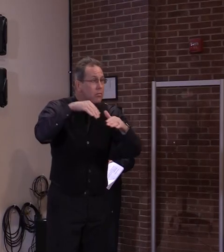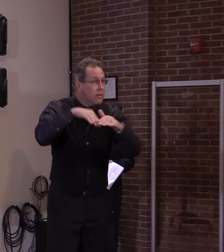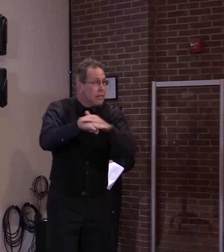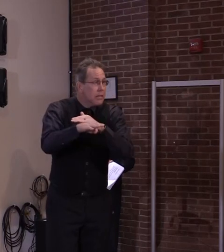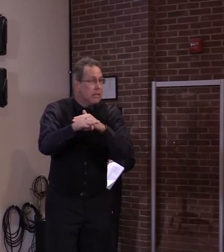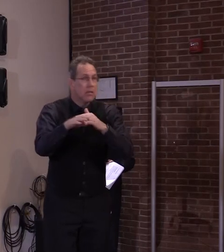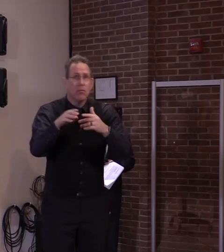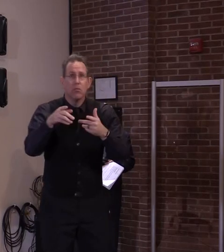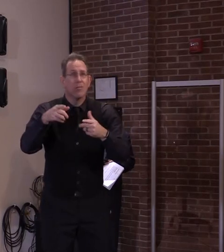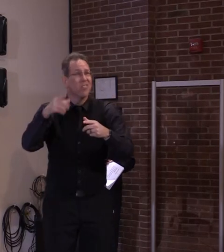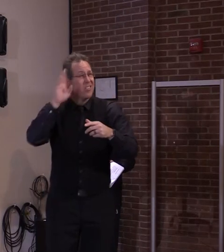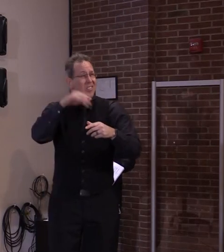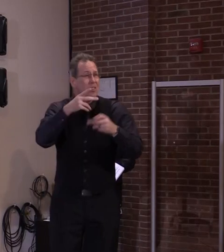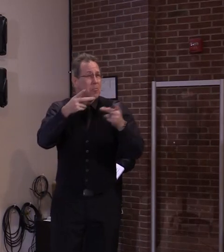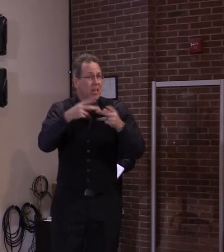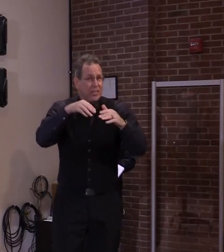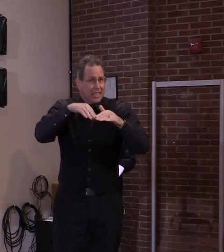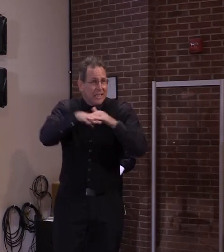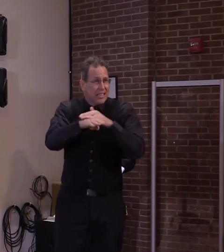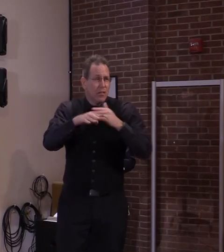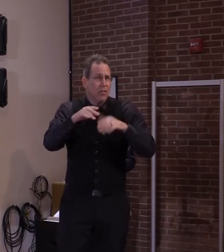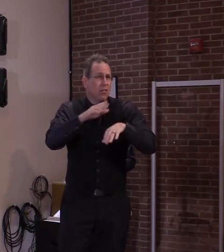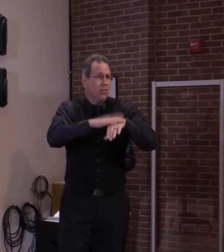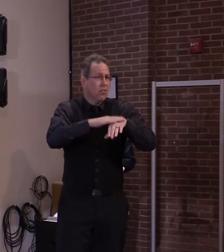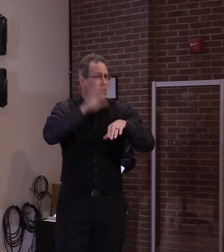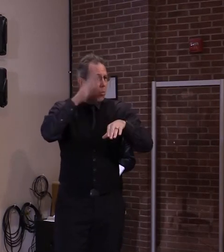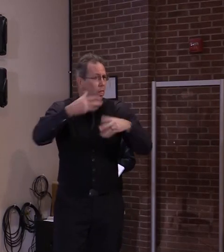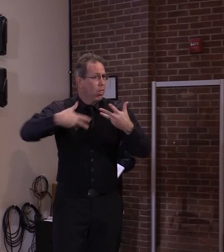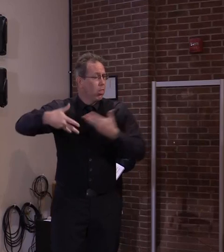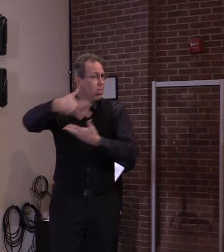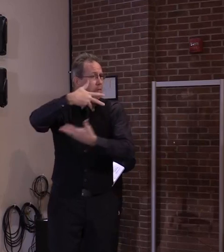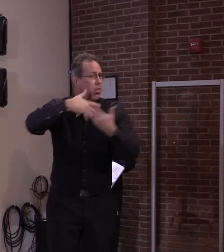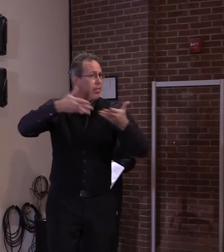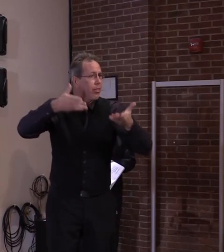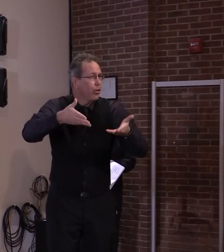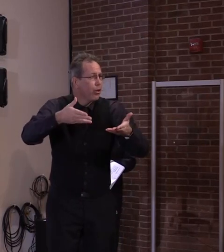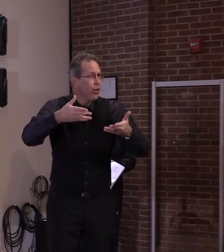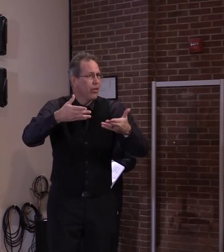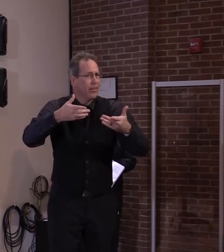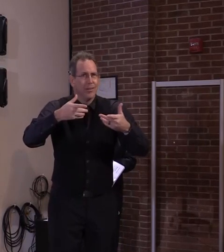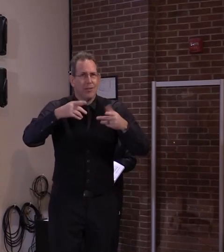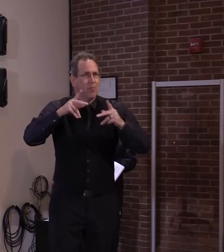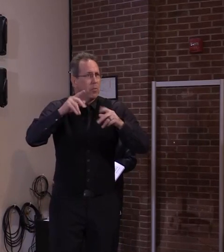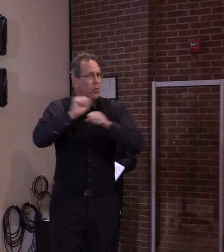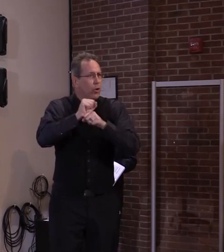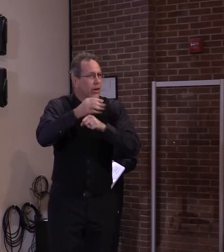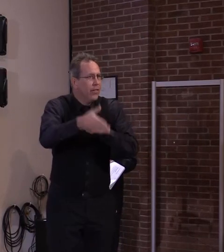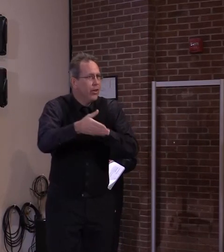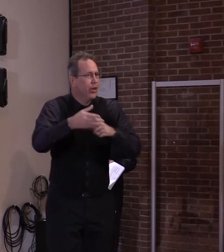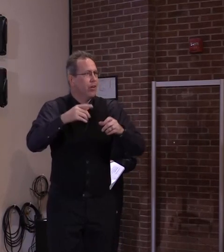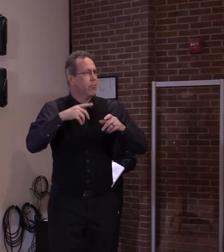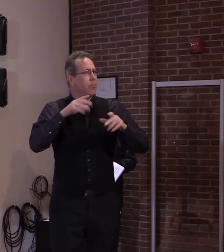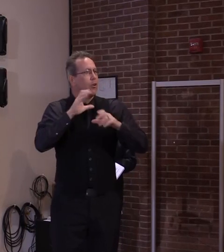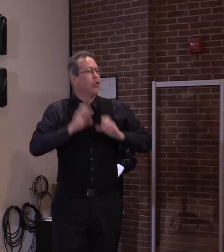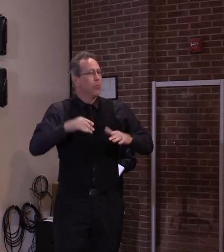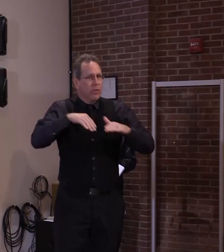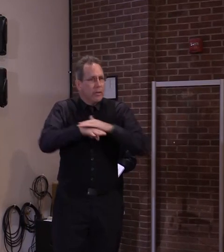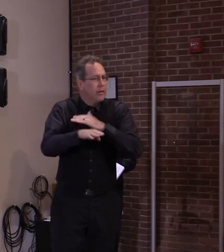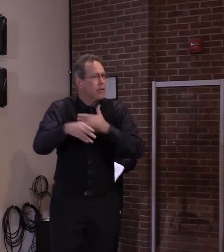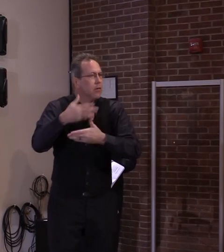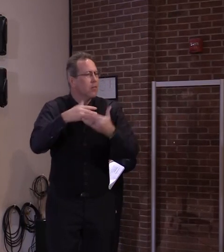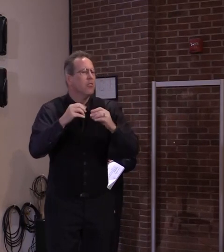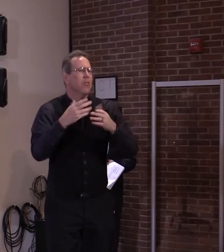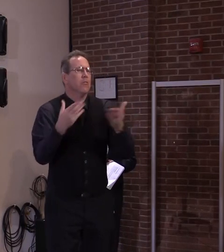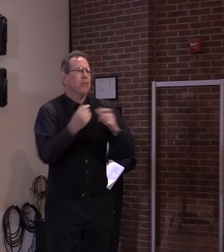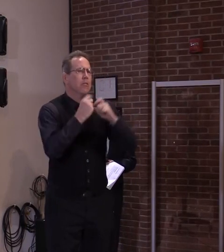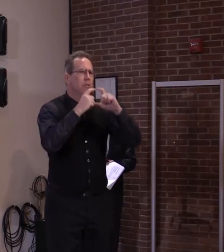for a prolonged period of time, where it's unreasonable to think that they're going to wear a mask the entire time, or maybe they can wear a mask the whole